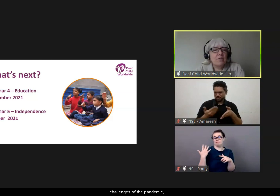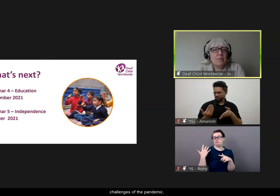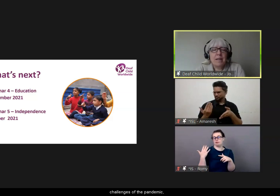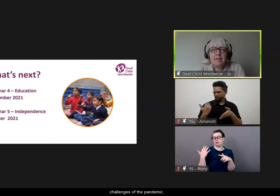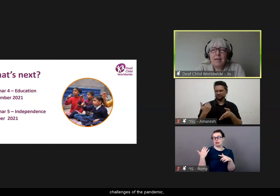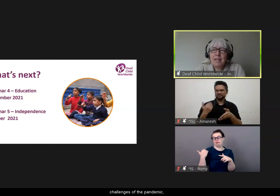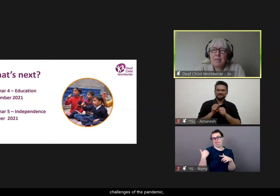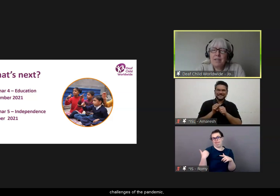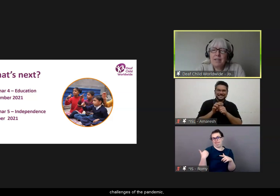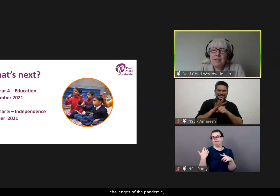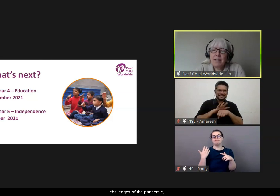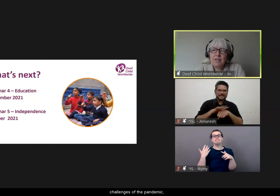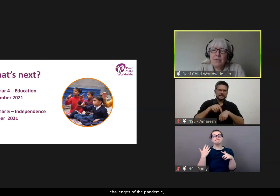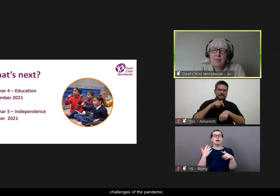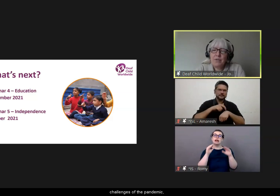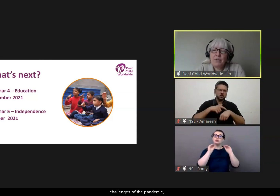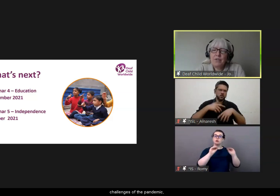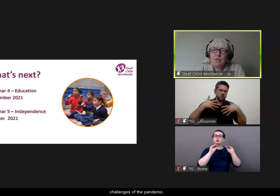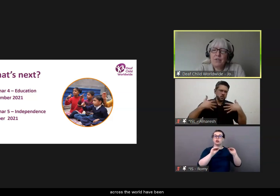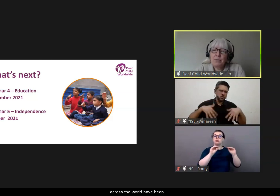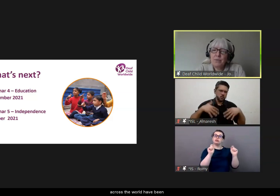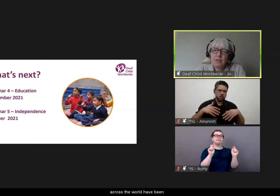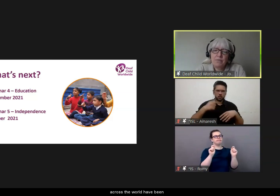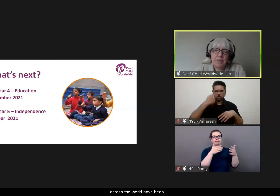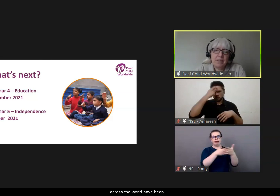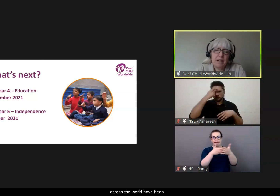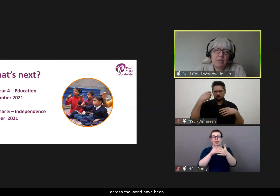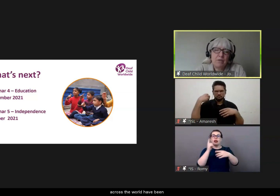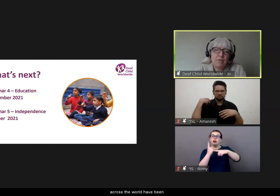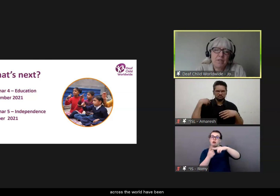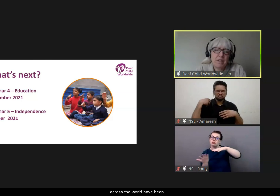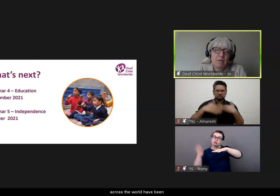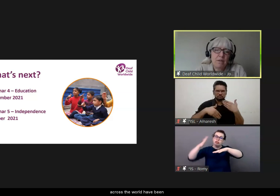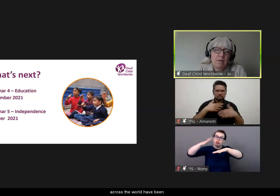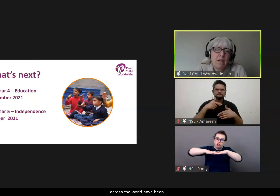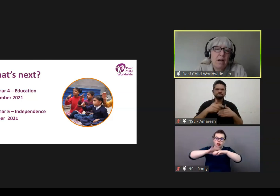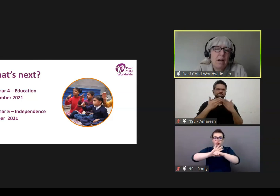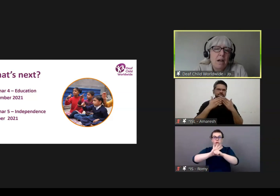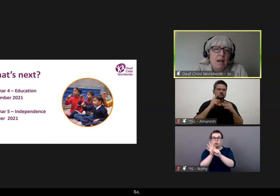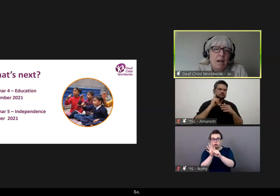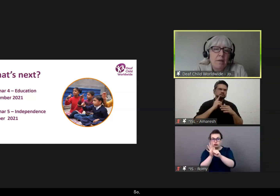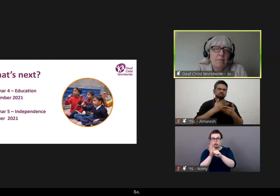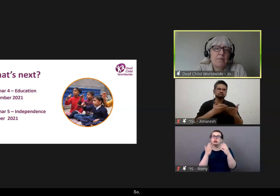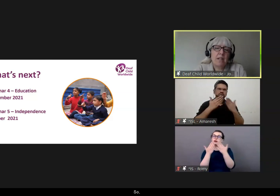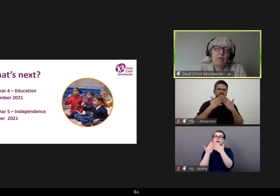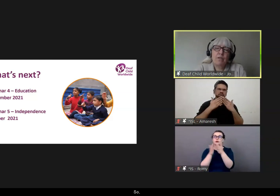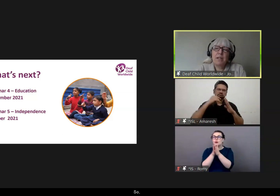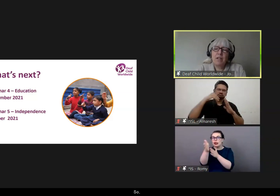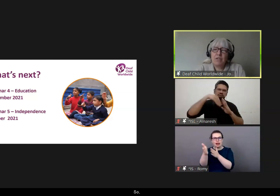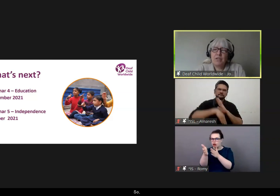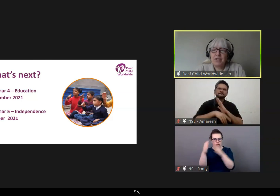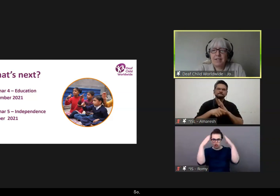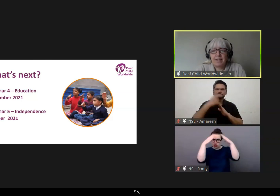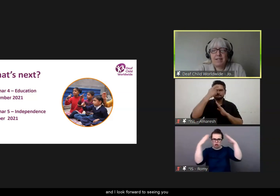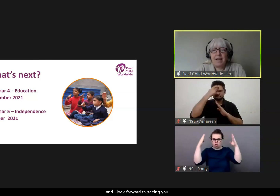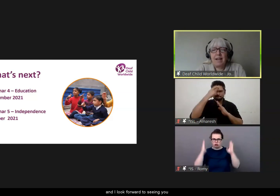challenges of the pandemic, particularly where schools across the world have been closed for so long. So there'll be